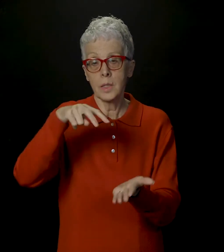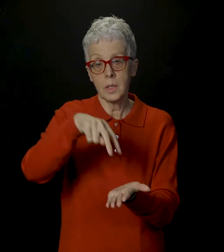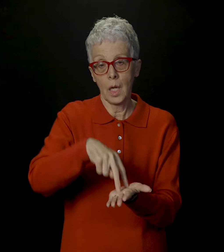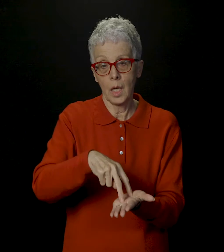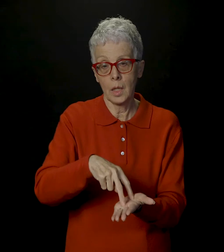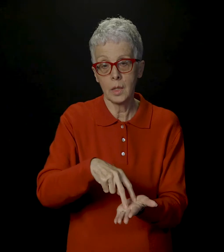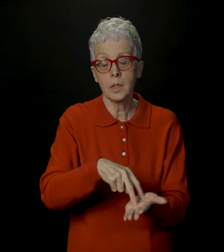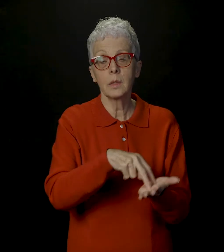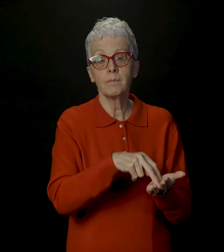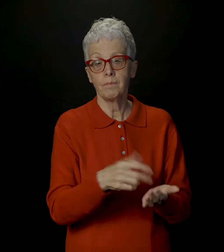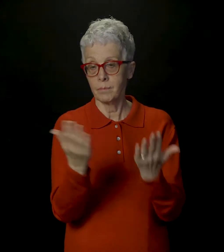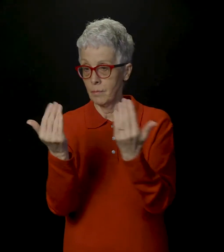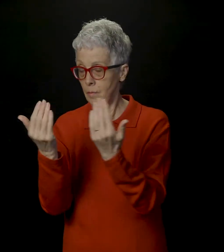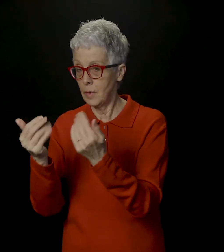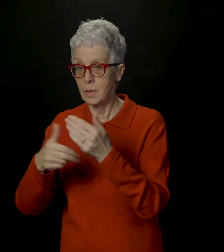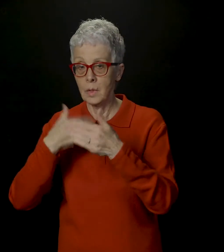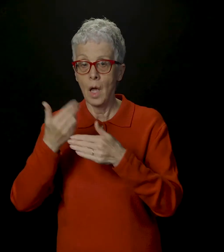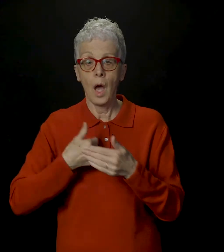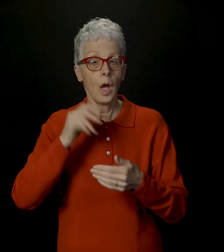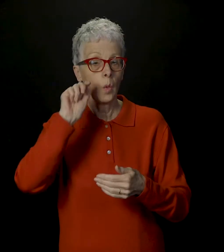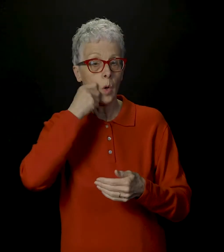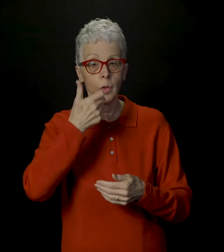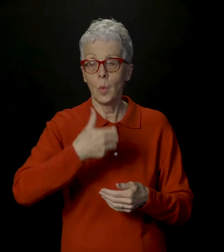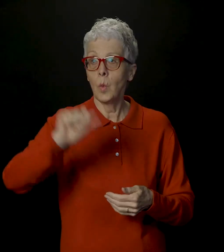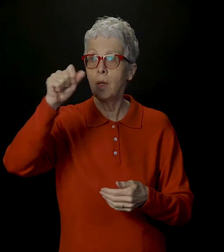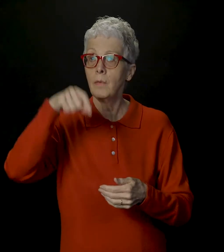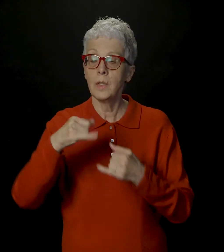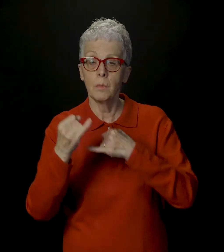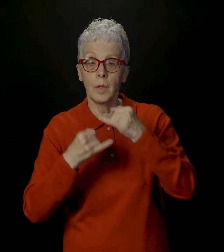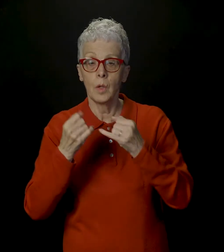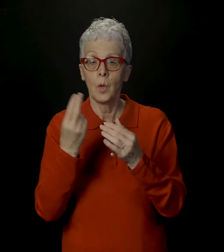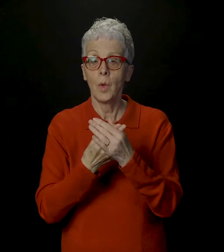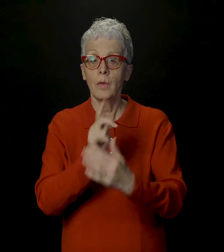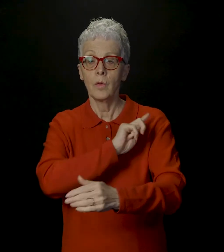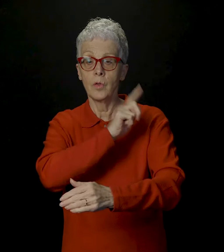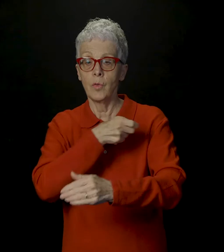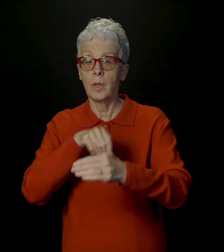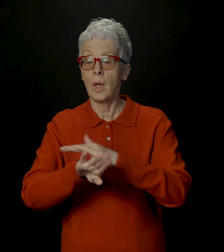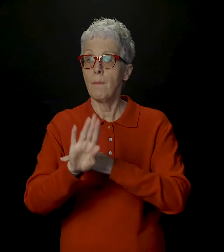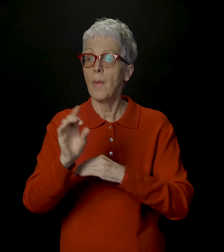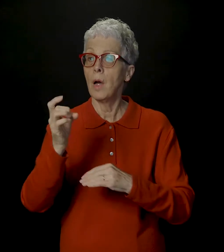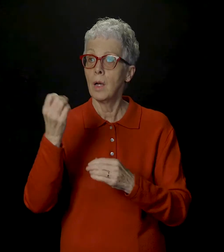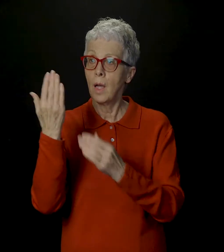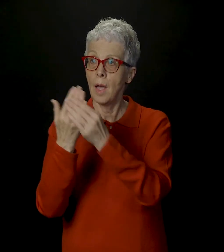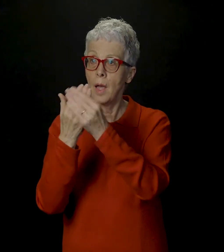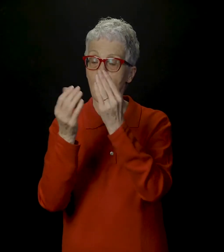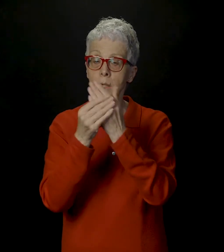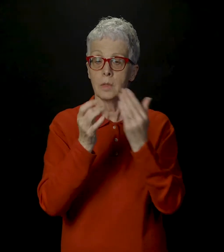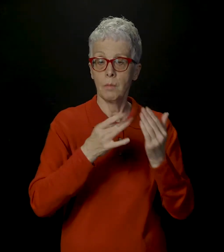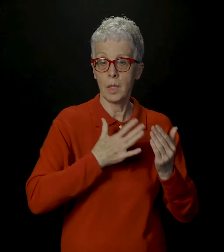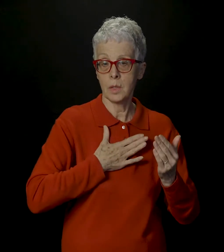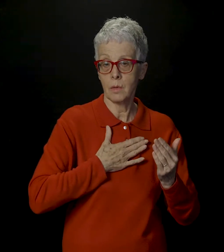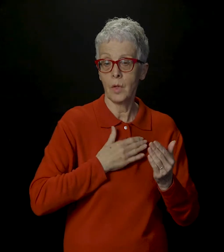I stand Come on, let's sing this together I won't win this battle With the strength In my own hand